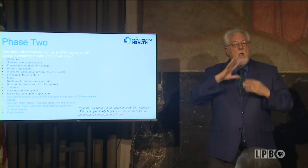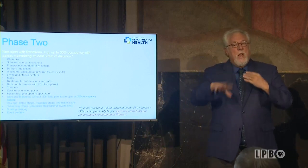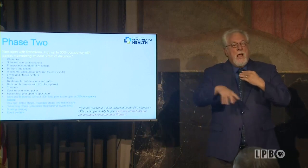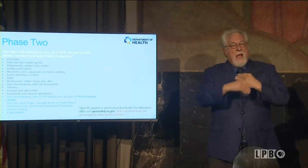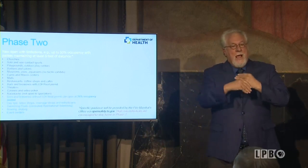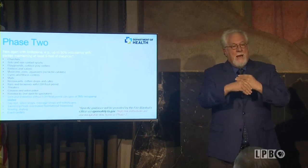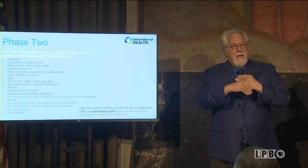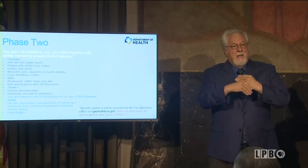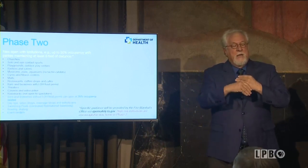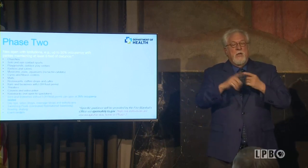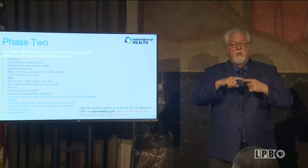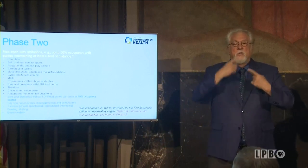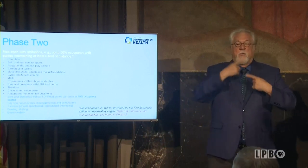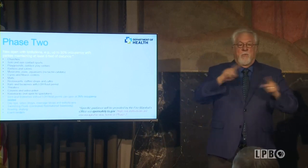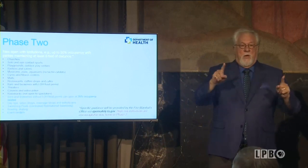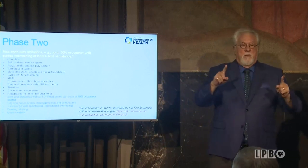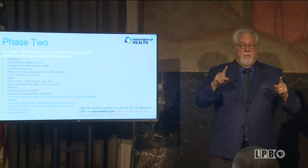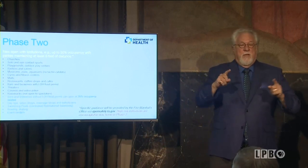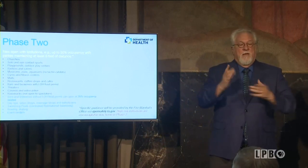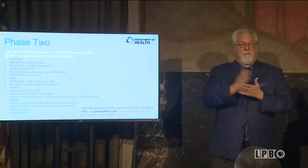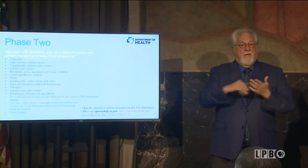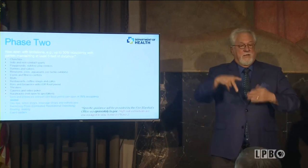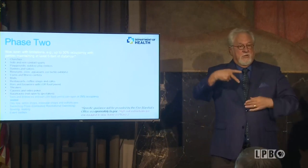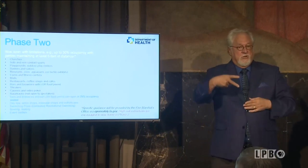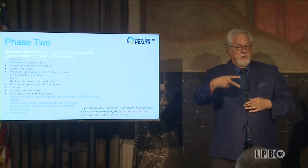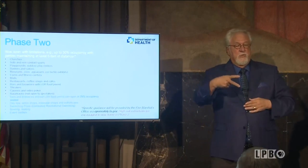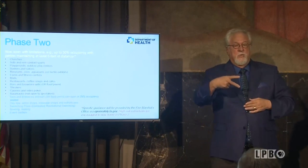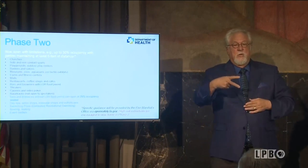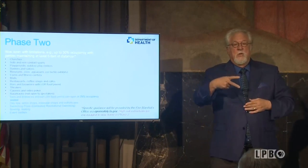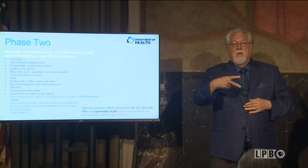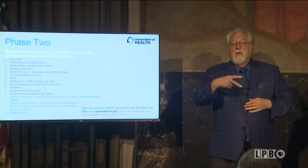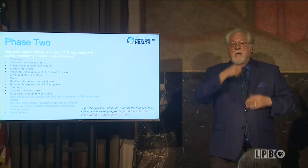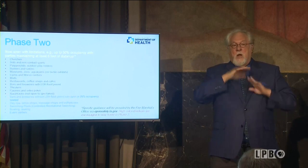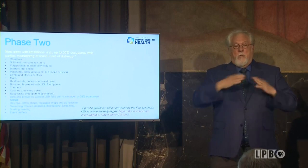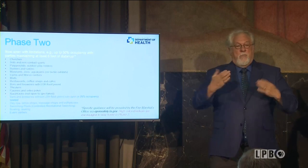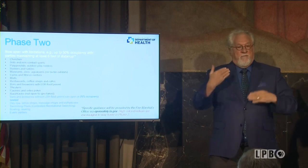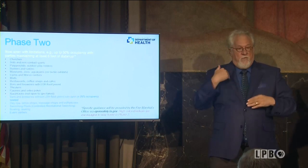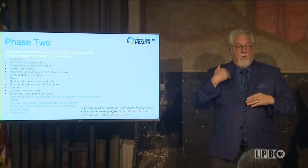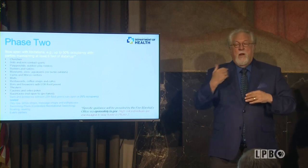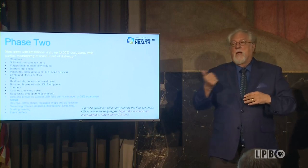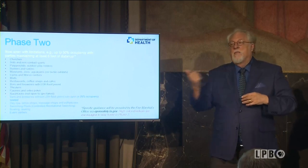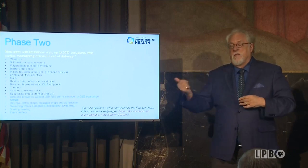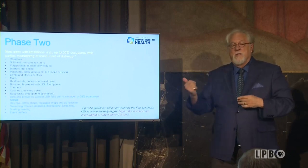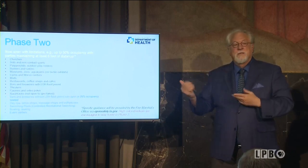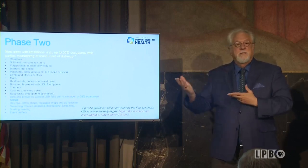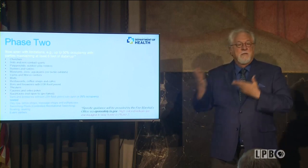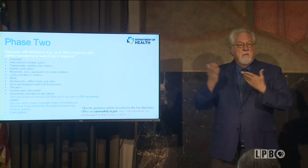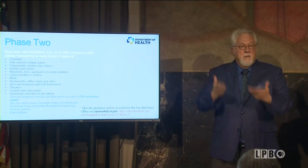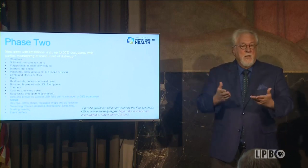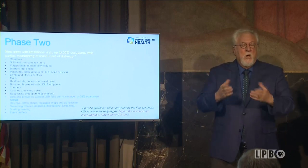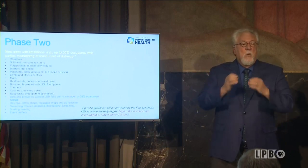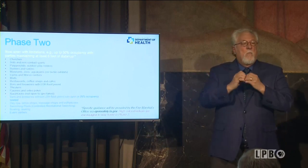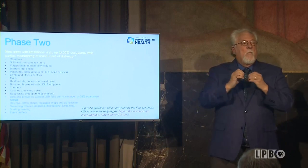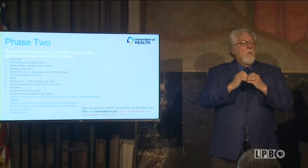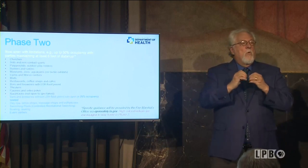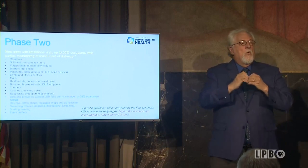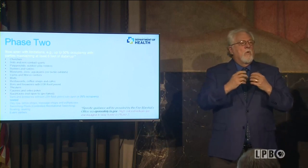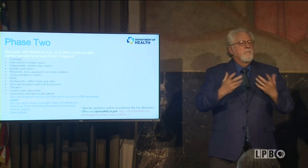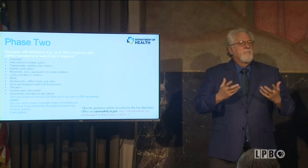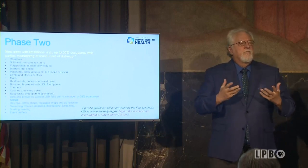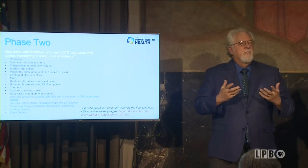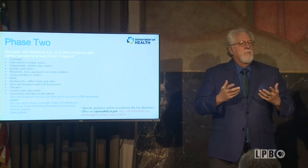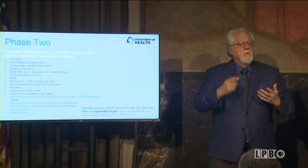to the proclamation now in phase 2 that were not open before, and this brings in much more of